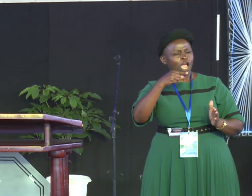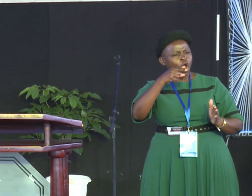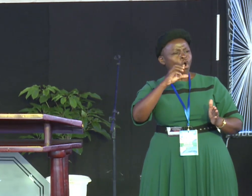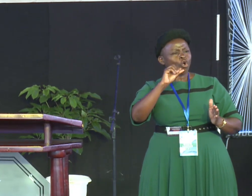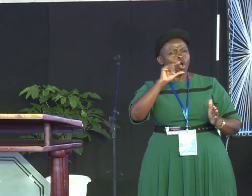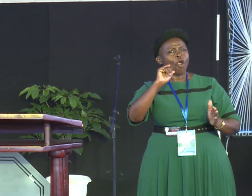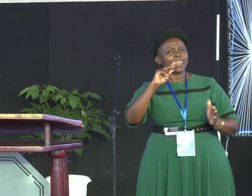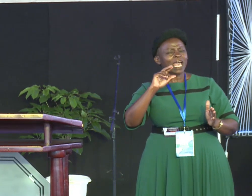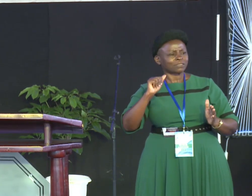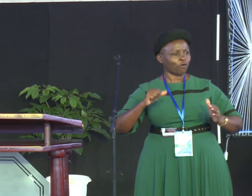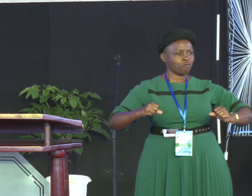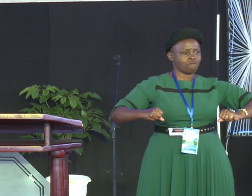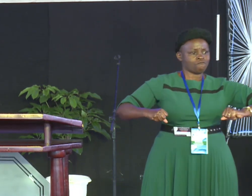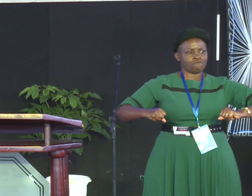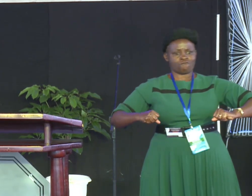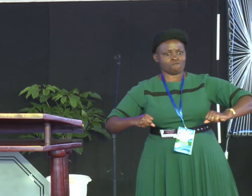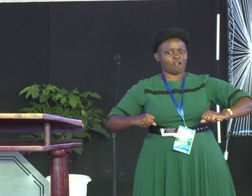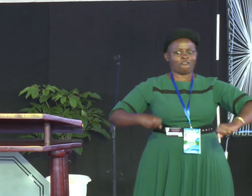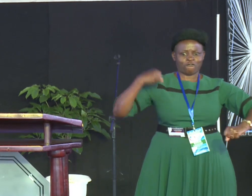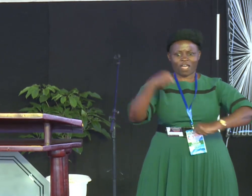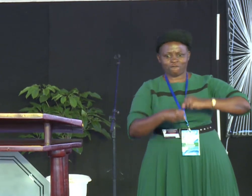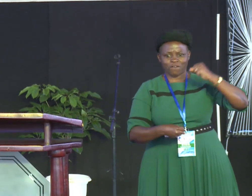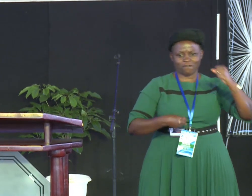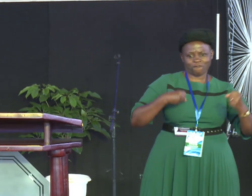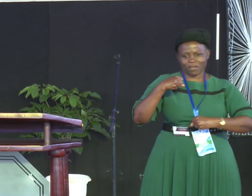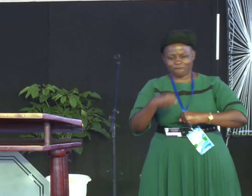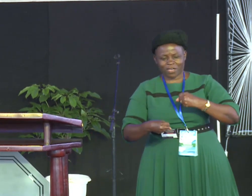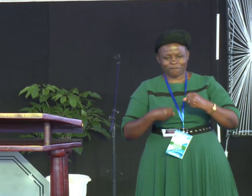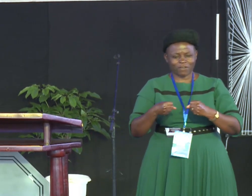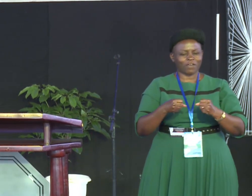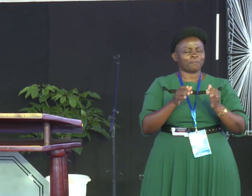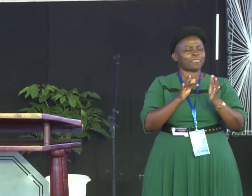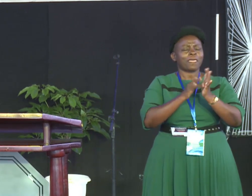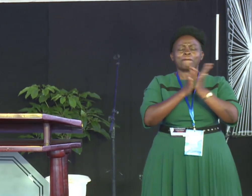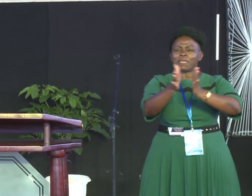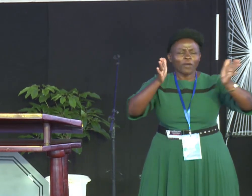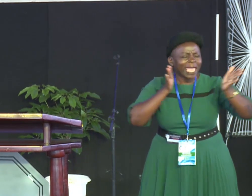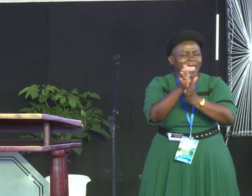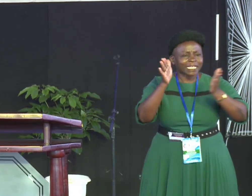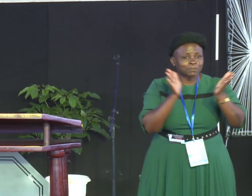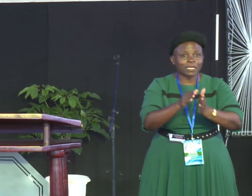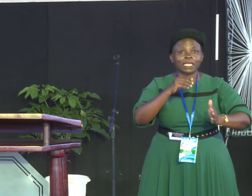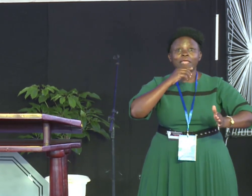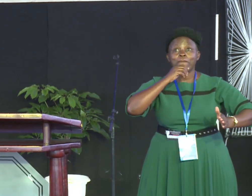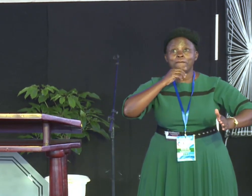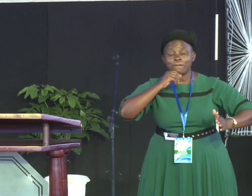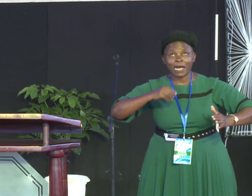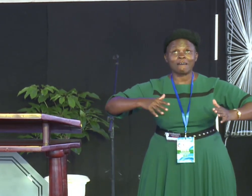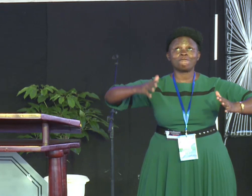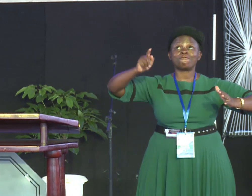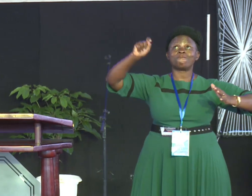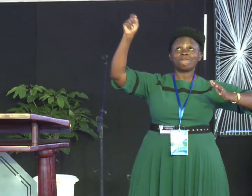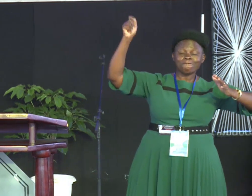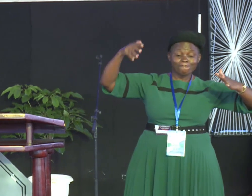eno kunguru. Goliath had history of fighting well in the flesh. Bible yennyonyola obunene bwa Goliath nga bunene bulungi eno kunguru. The